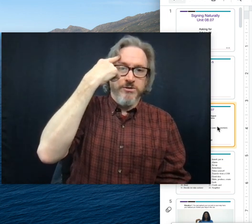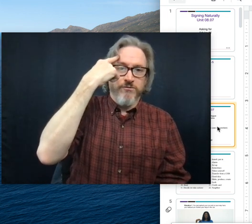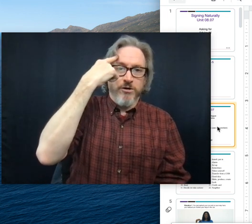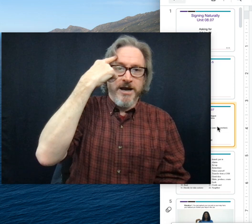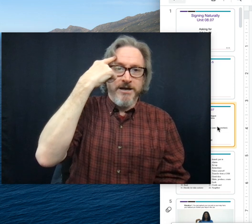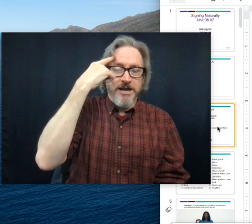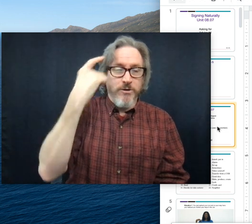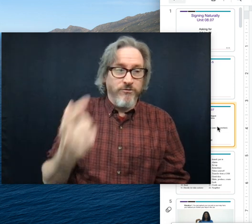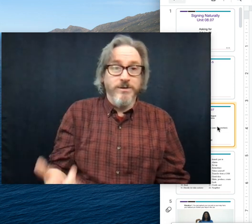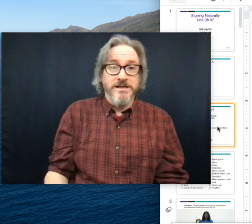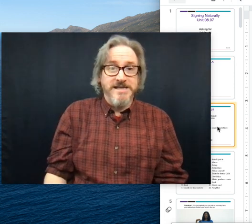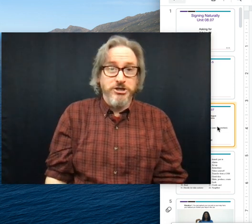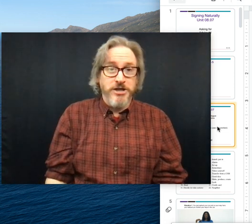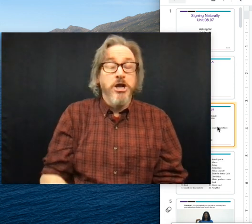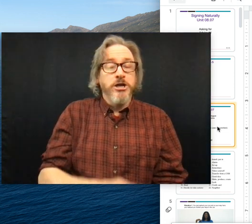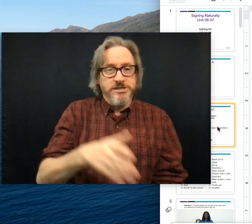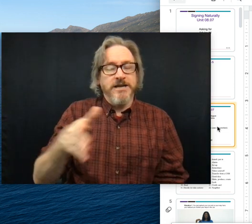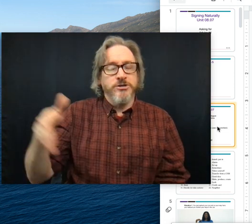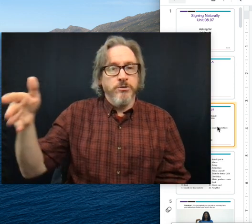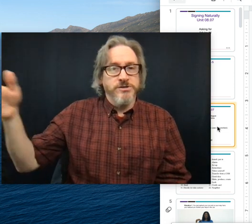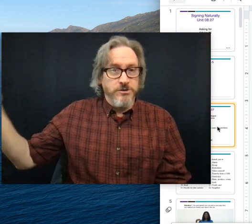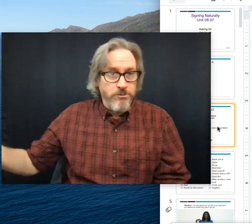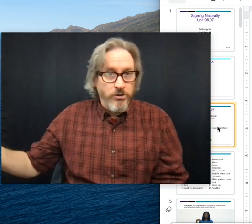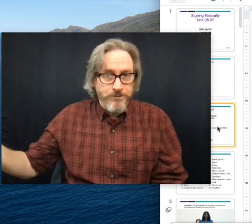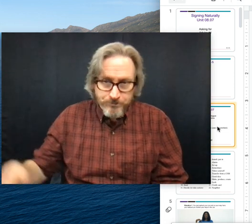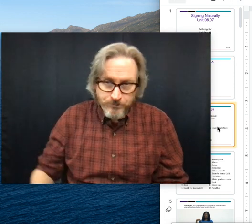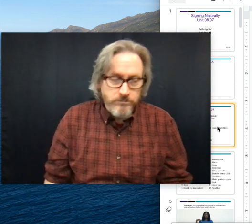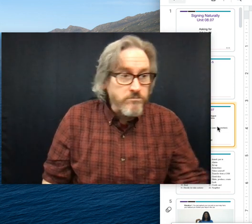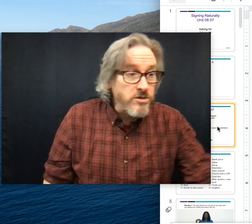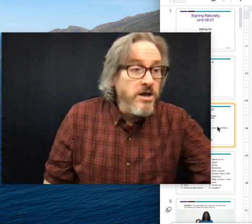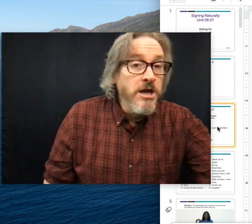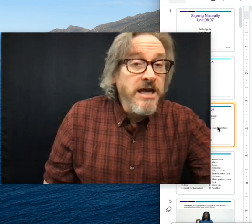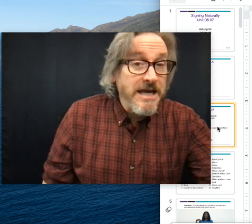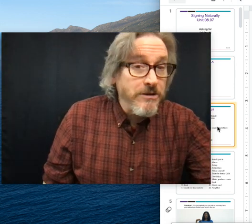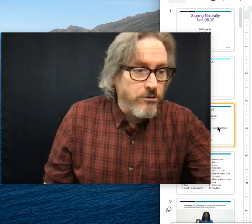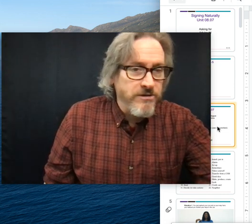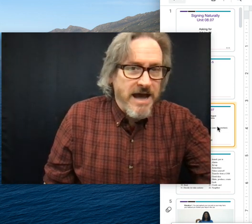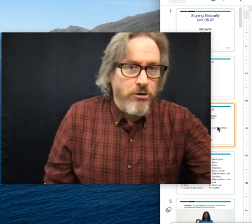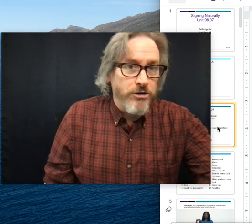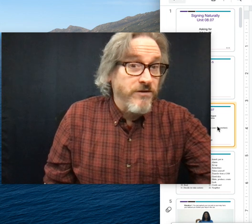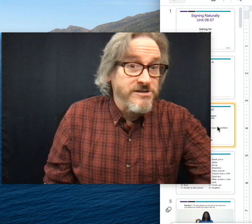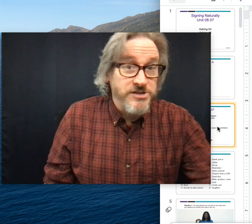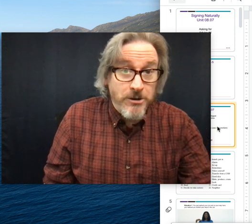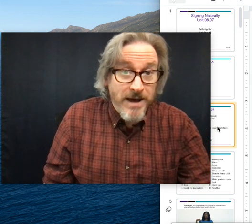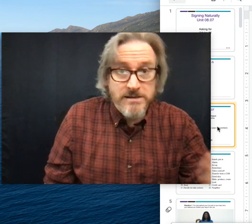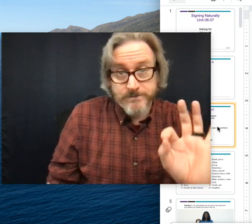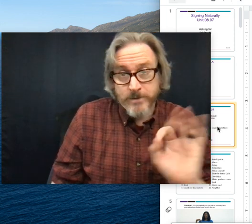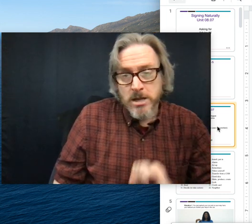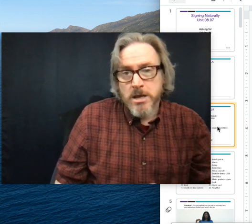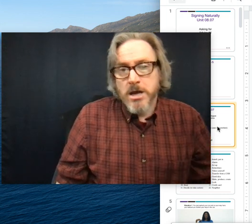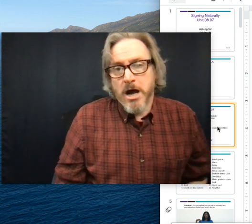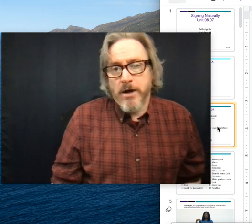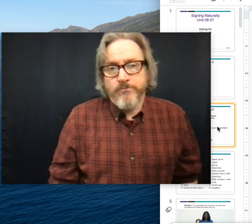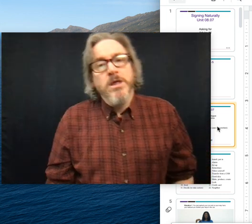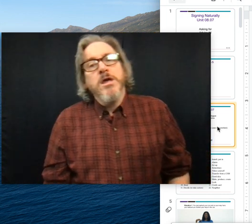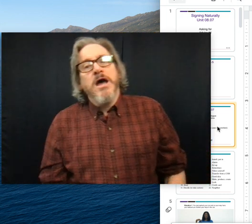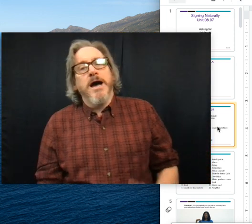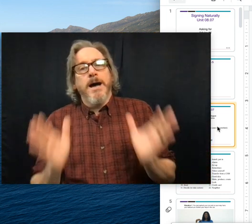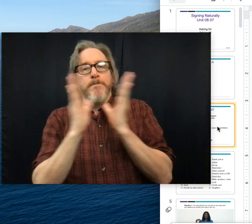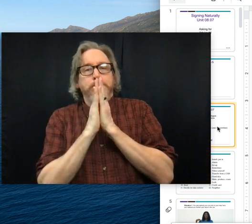and hits you in the forehead, and you have a realization that you're standing too close to the dartboard. Either that or your friends are psychopaths.